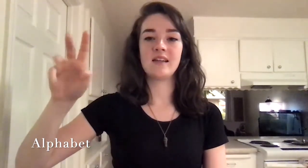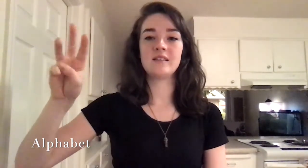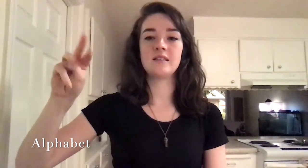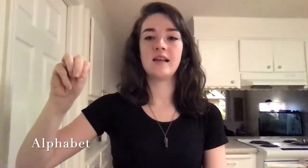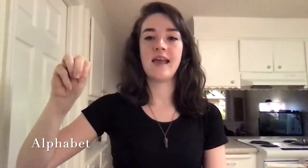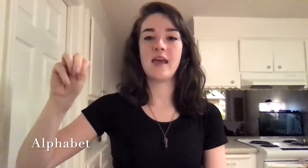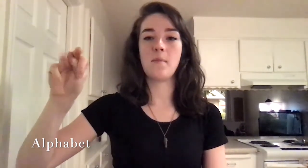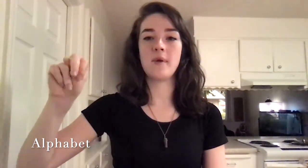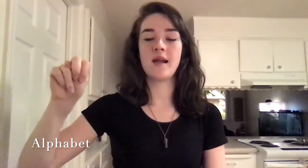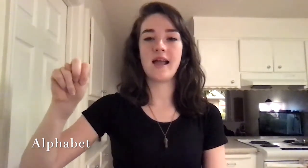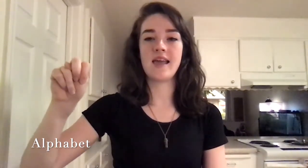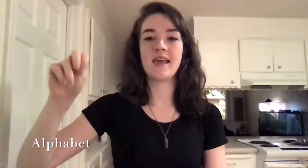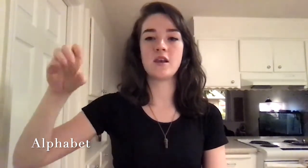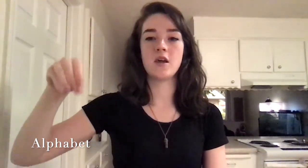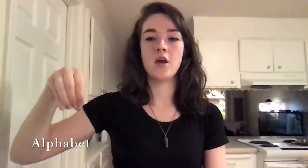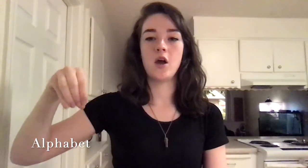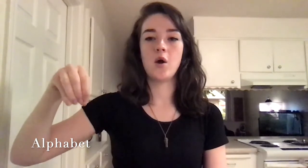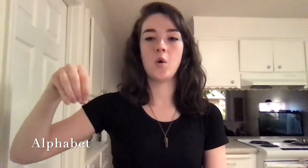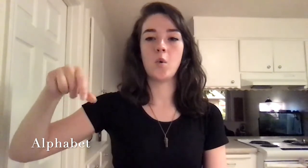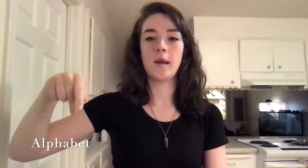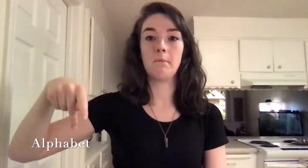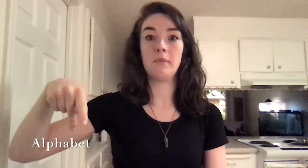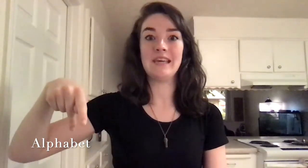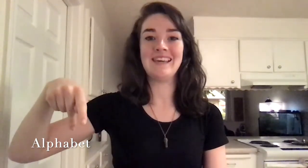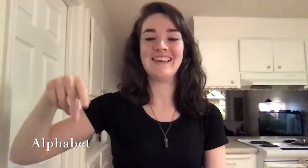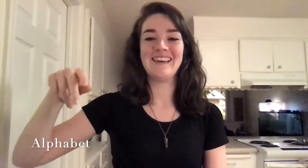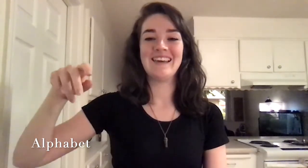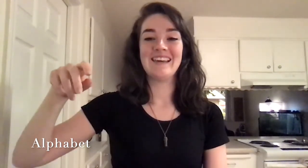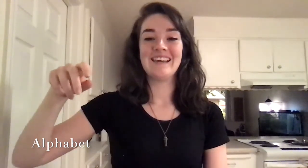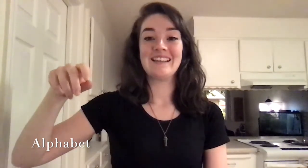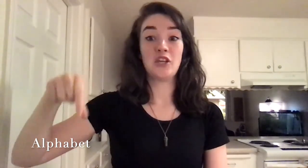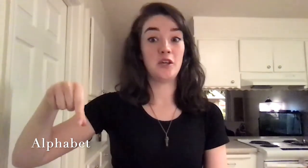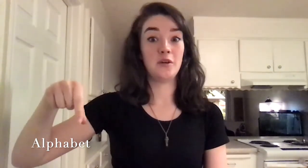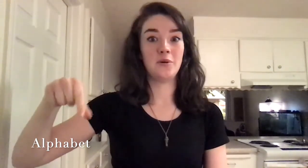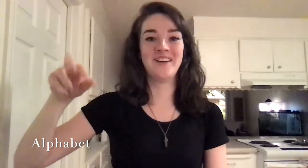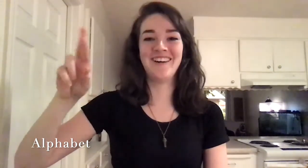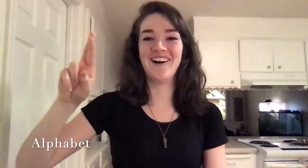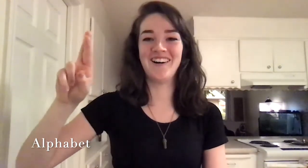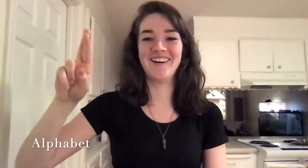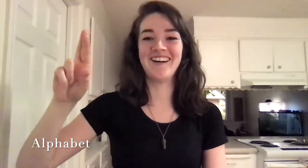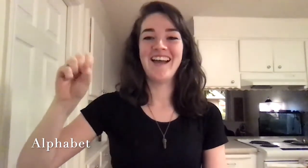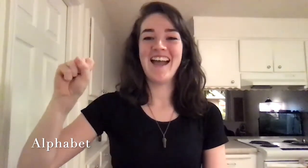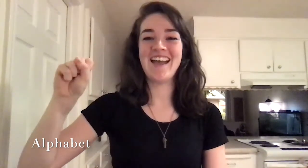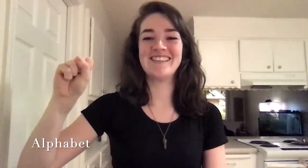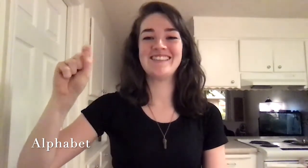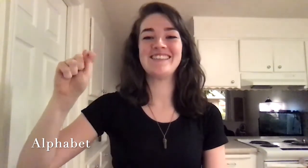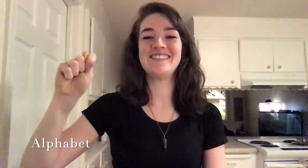L, M, N, O, P, Q, R, S,